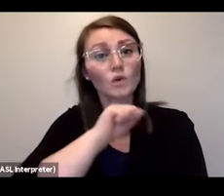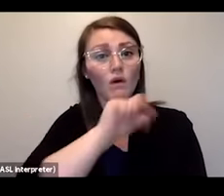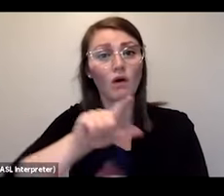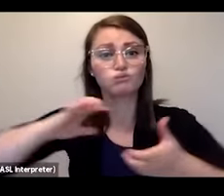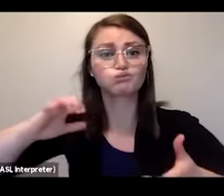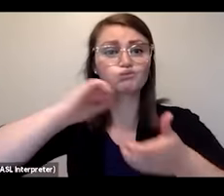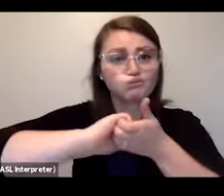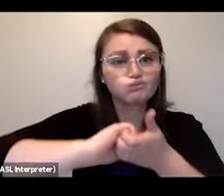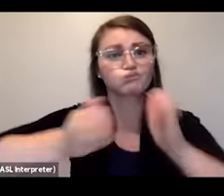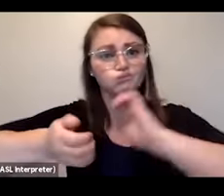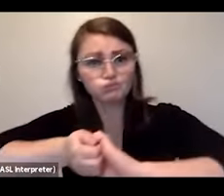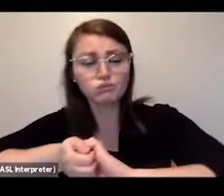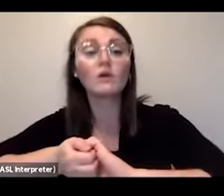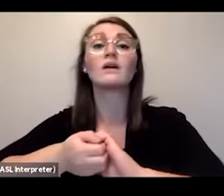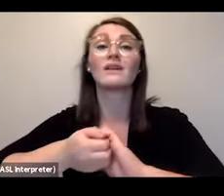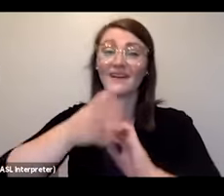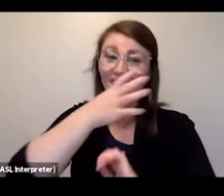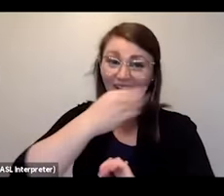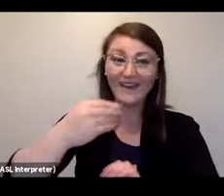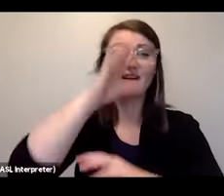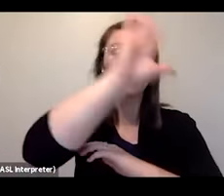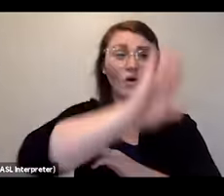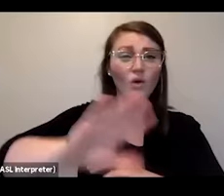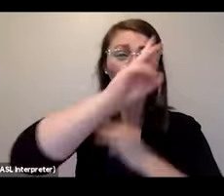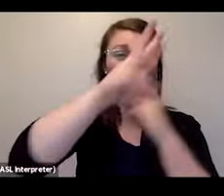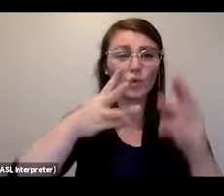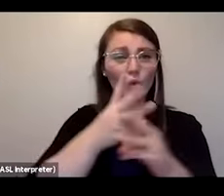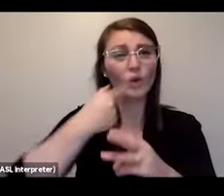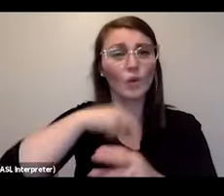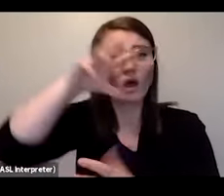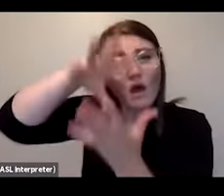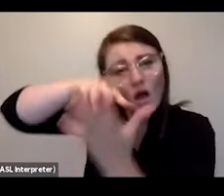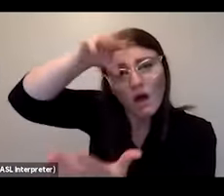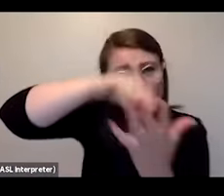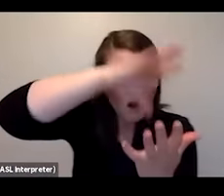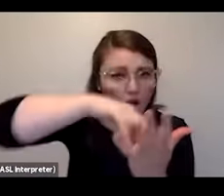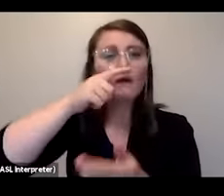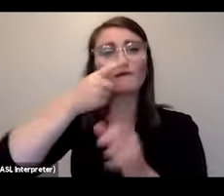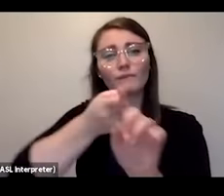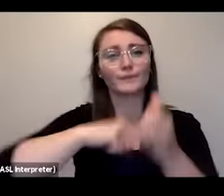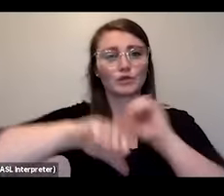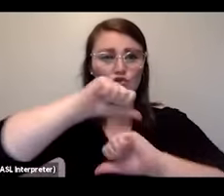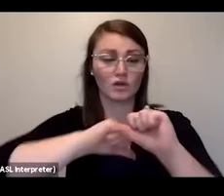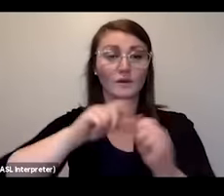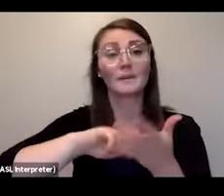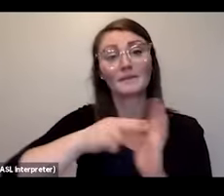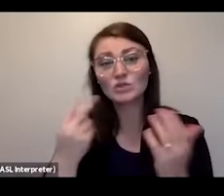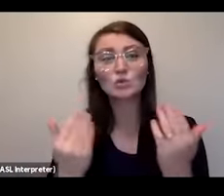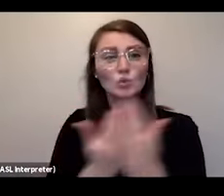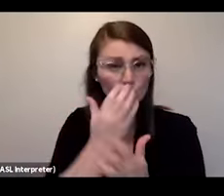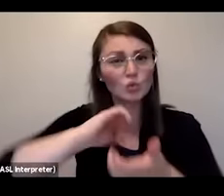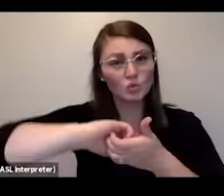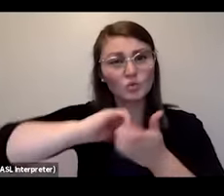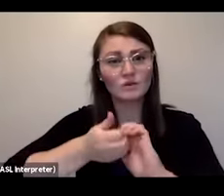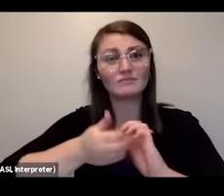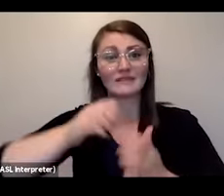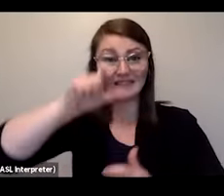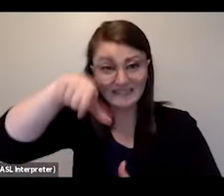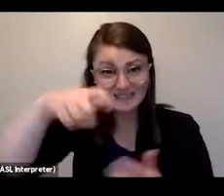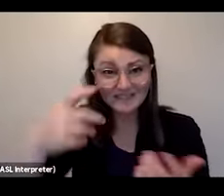established initiatives around the world. It means identifying areas where new collaborations are needed. But most of all, it